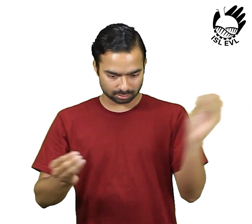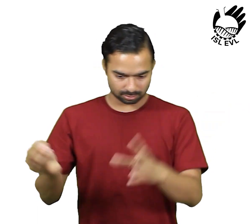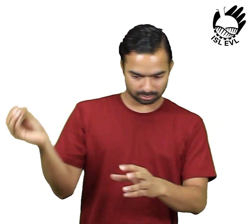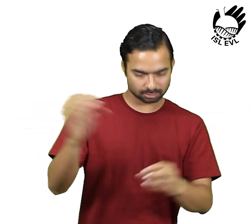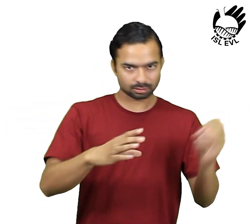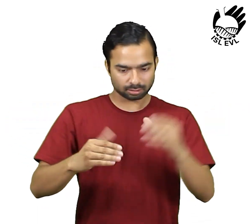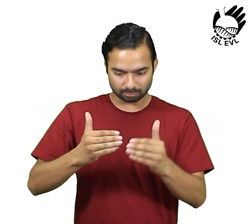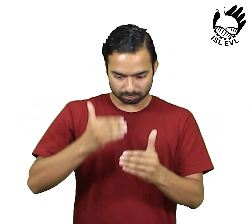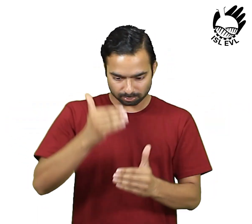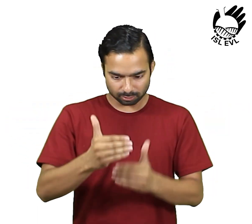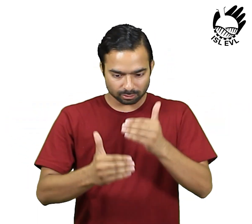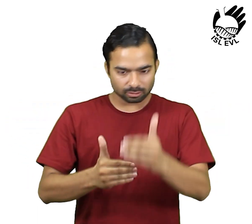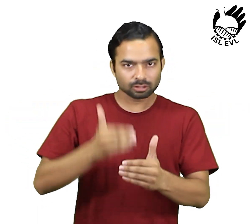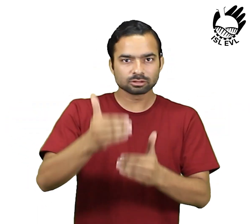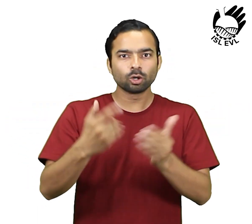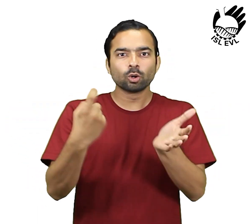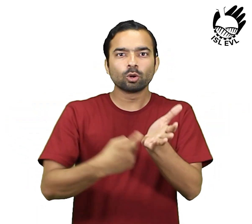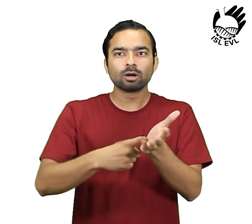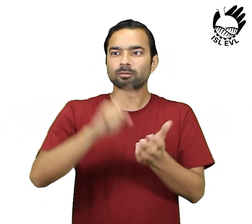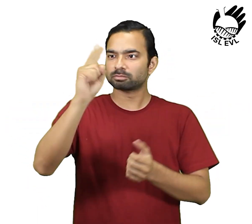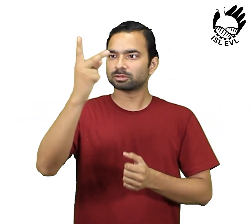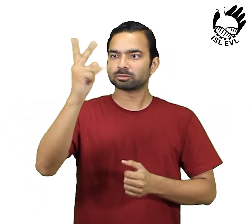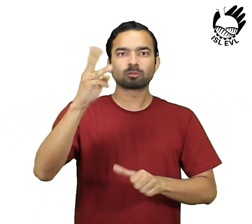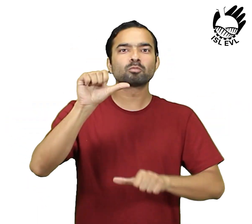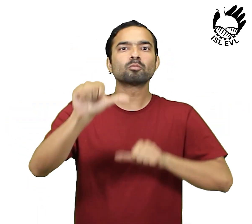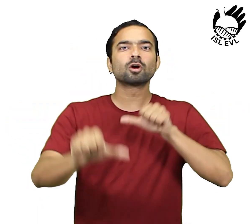A teaspoon or spatula,